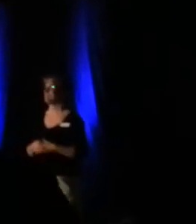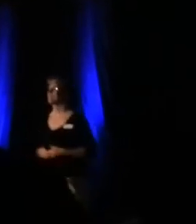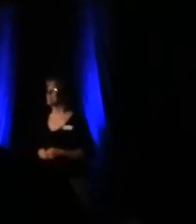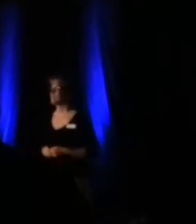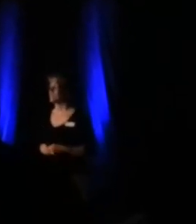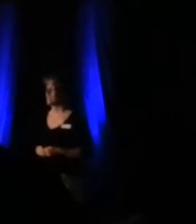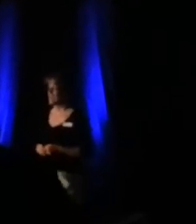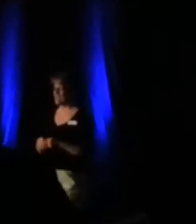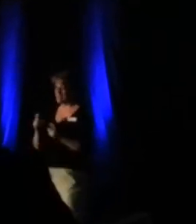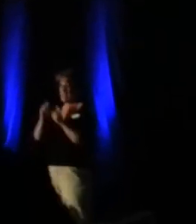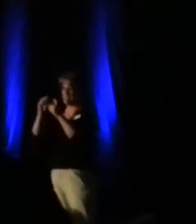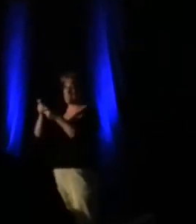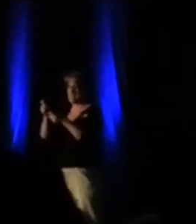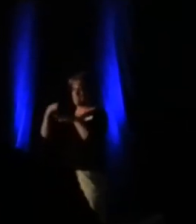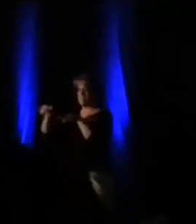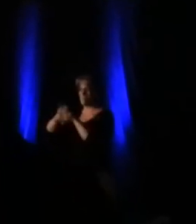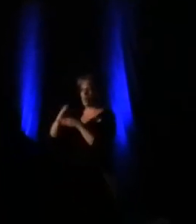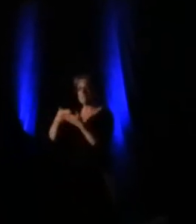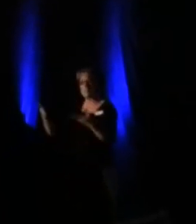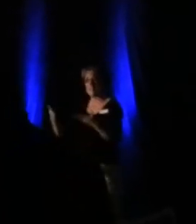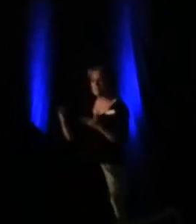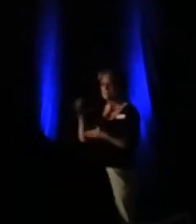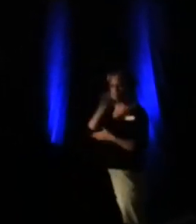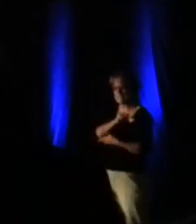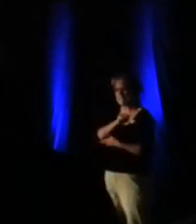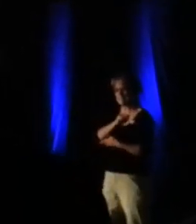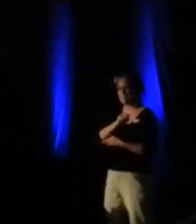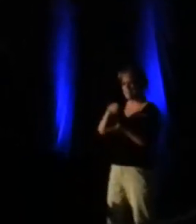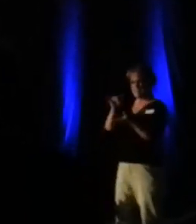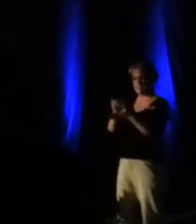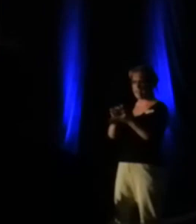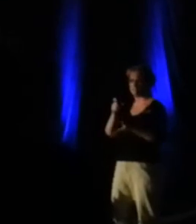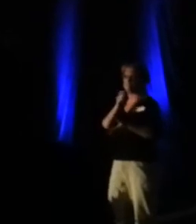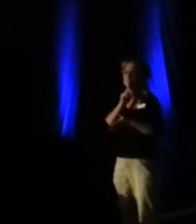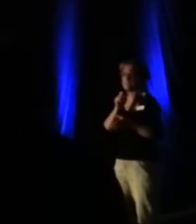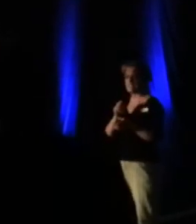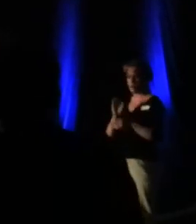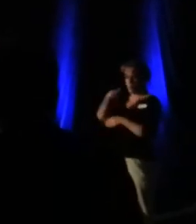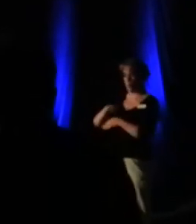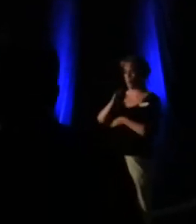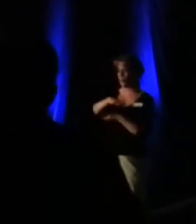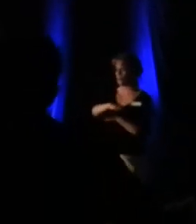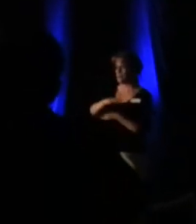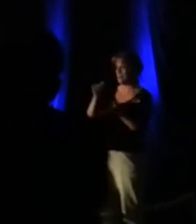which gave the park something it was missing, a steel coaster that appealed to the masses while being